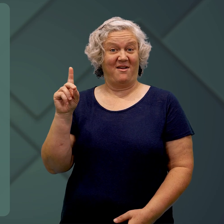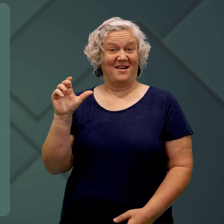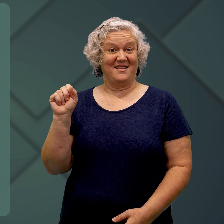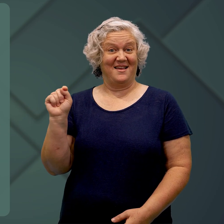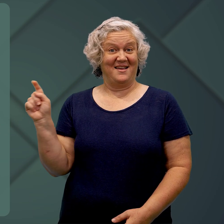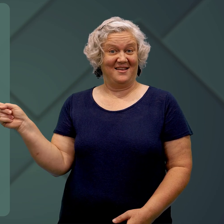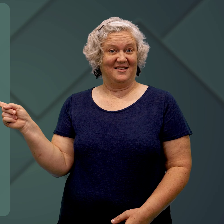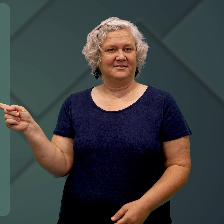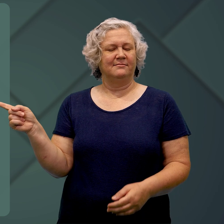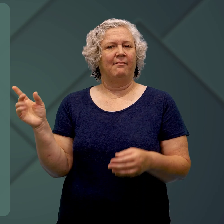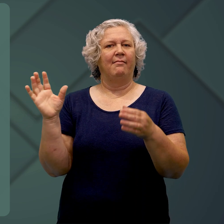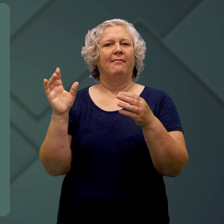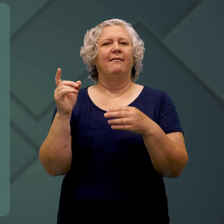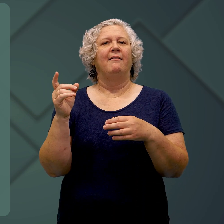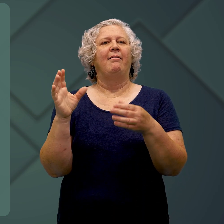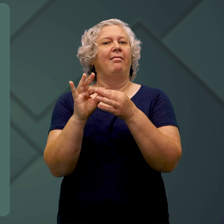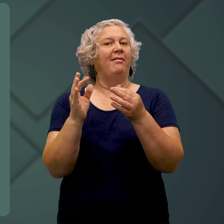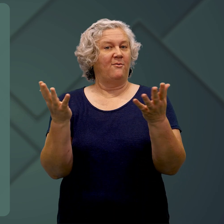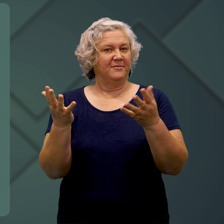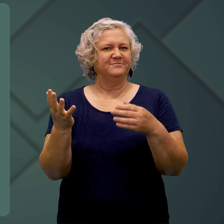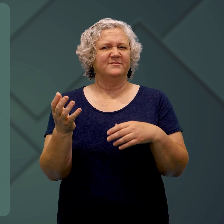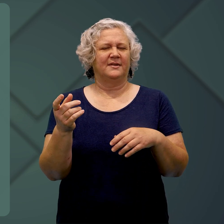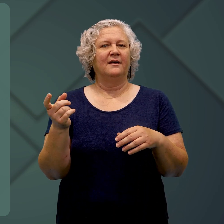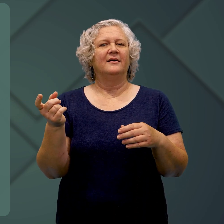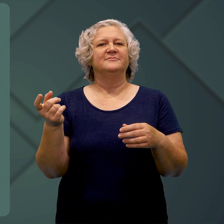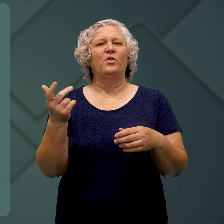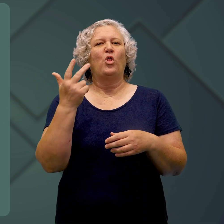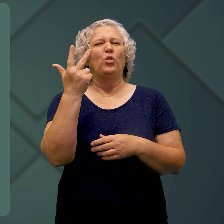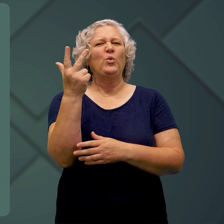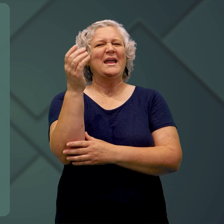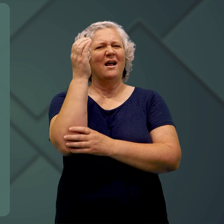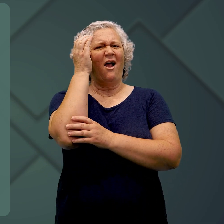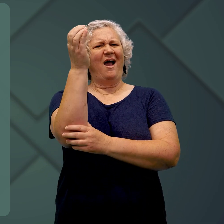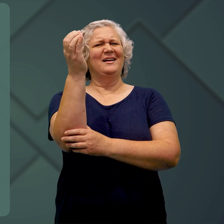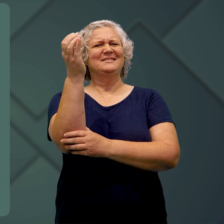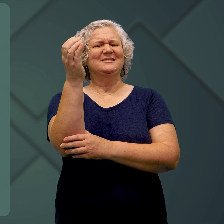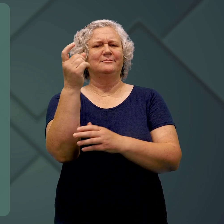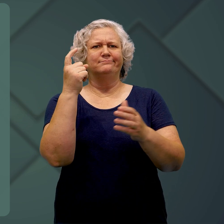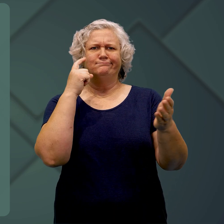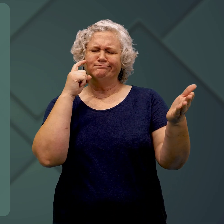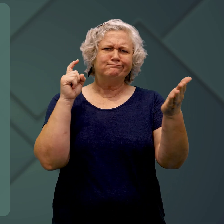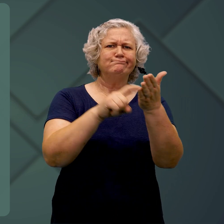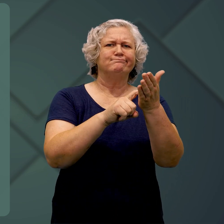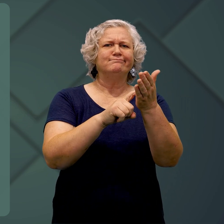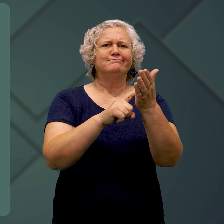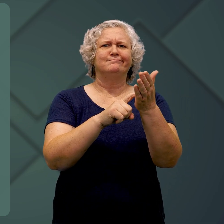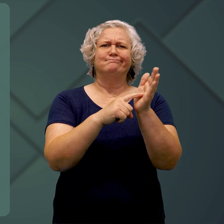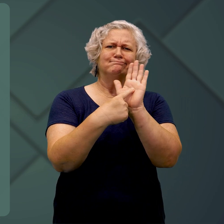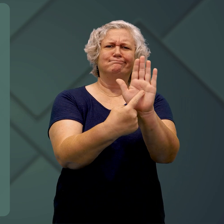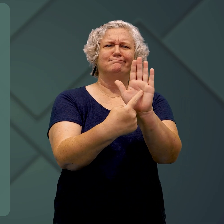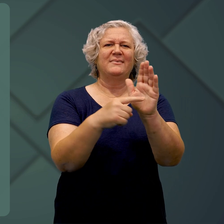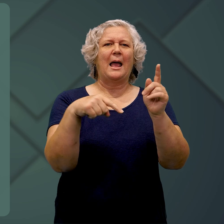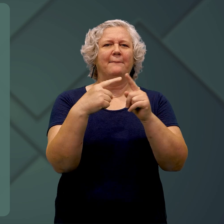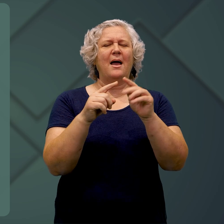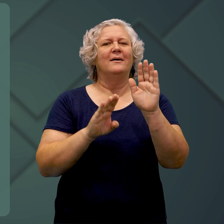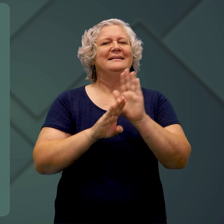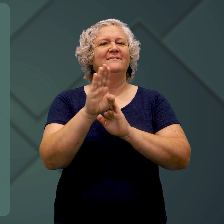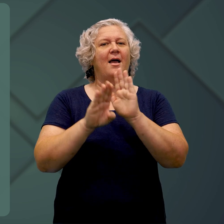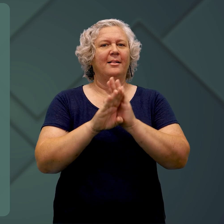So, this Brain Architects podcast from Harvard talks about three concepts that stand out about